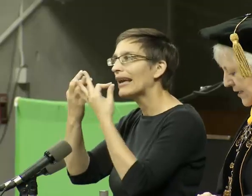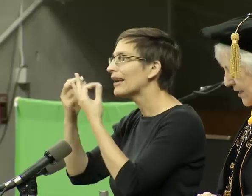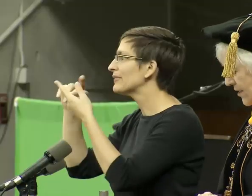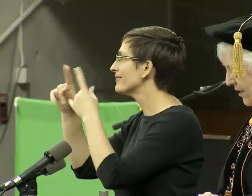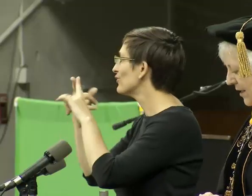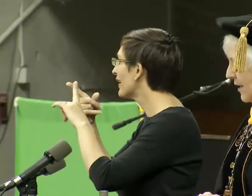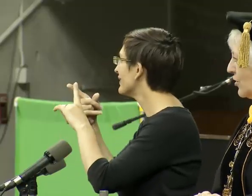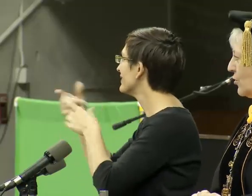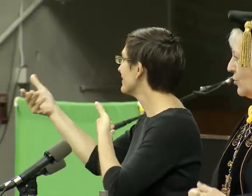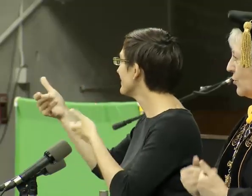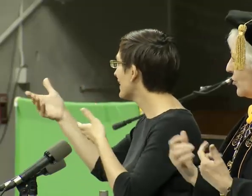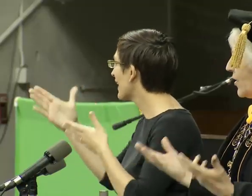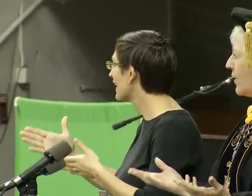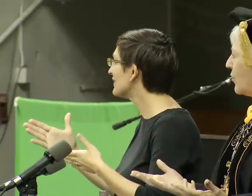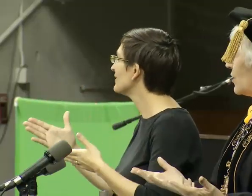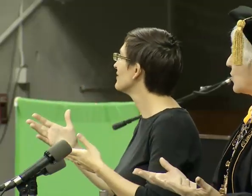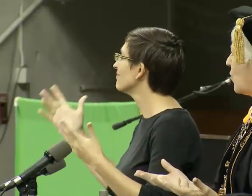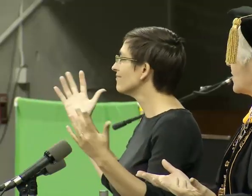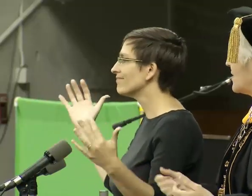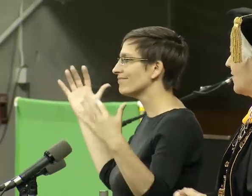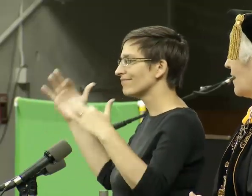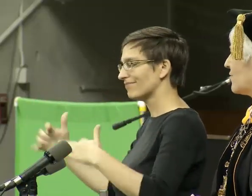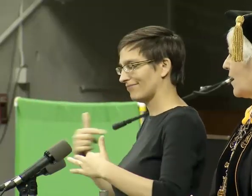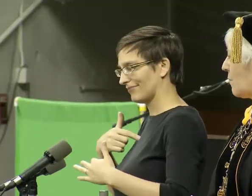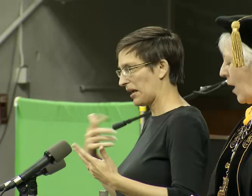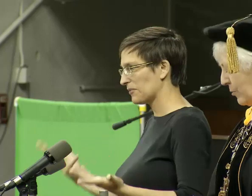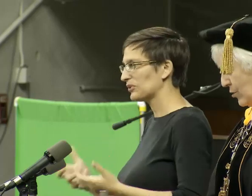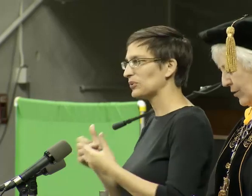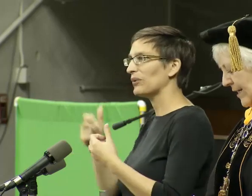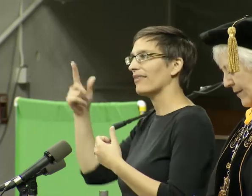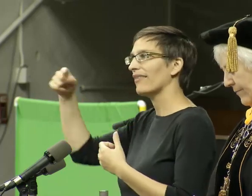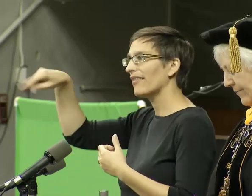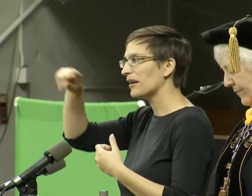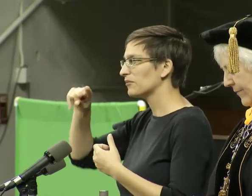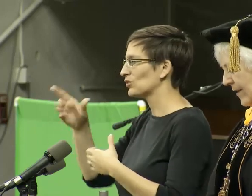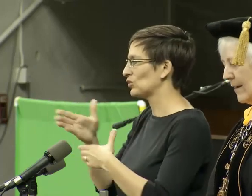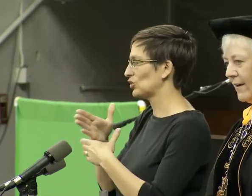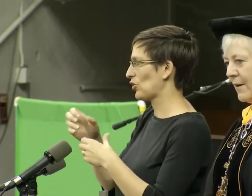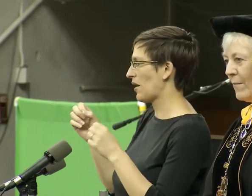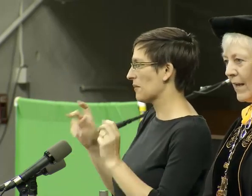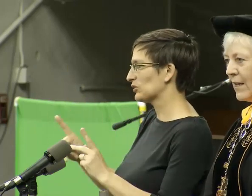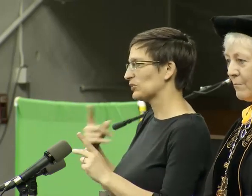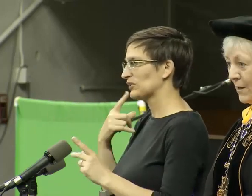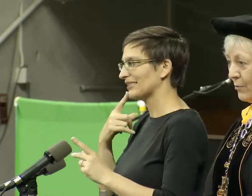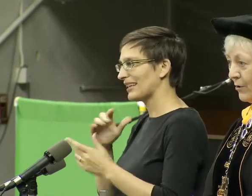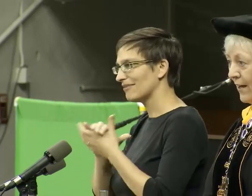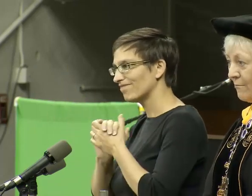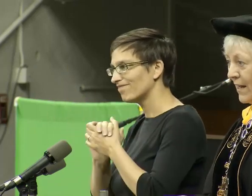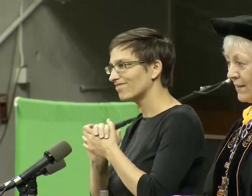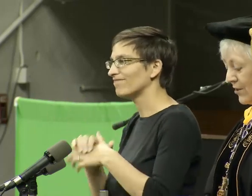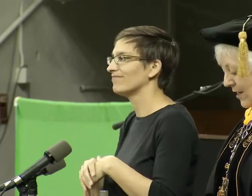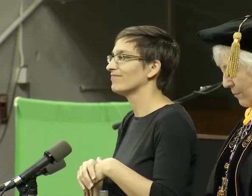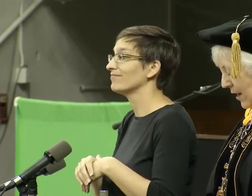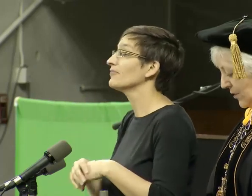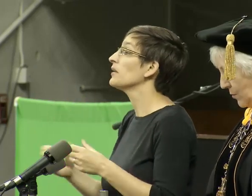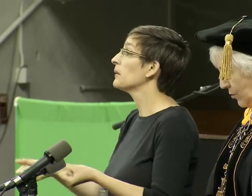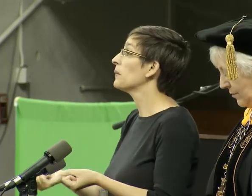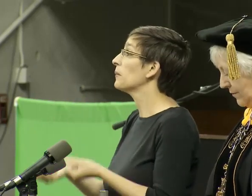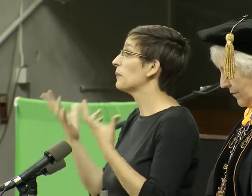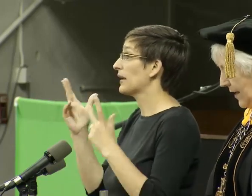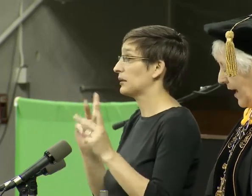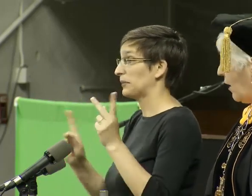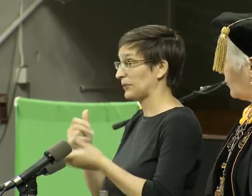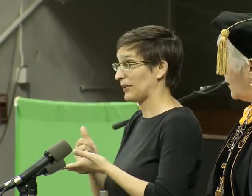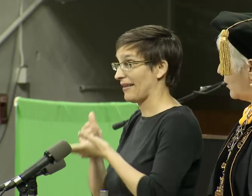honored guests, to share this once-in-a-lifetime opportunity. Many people have made this day